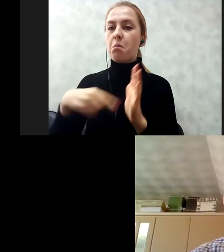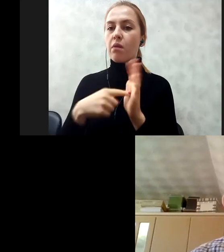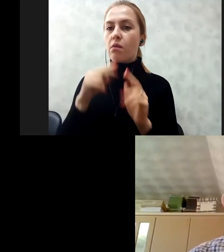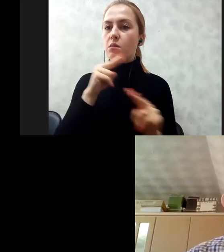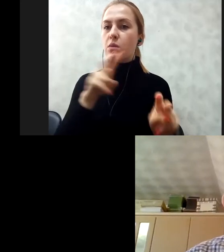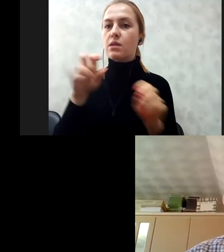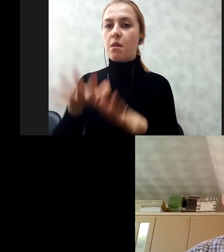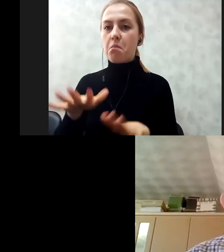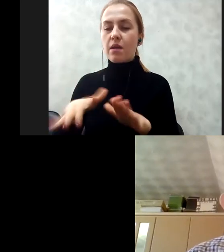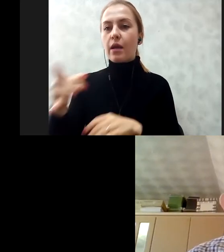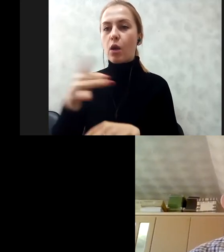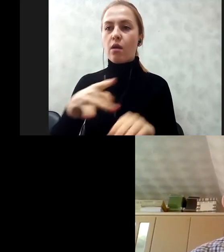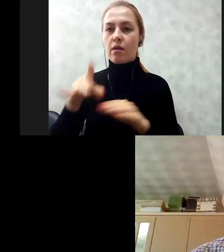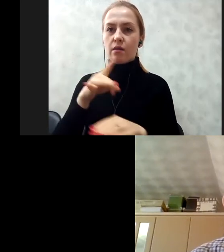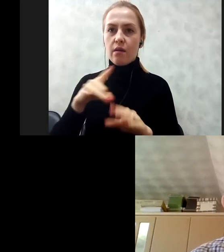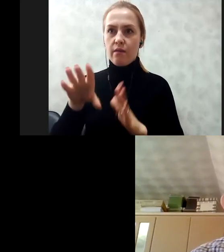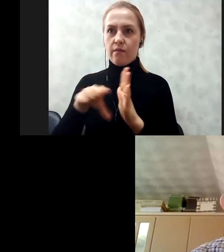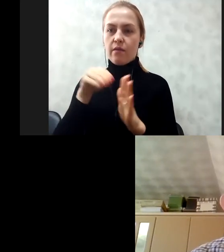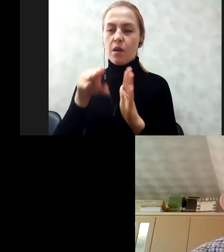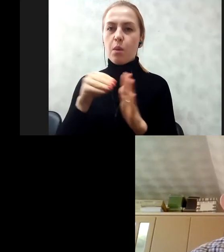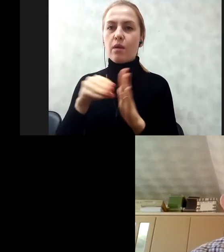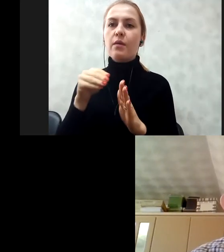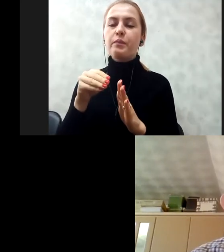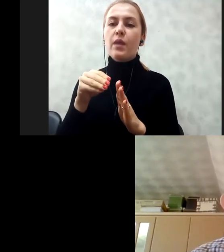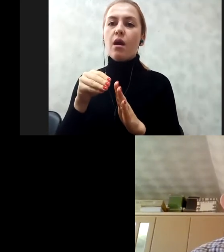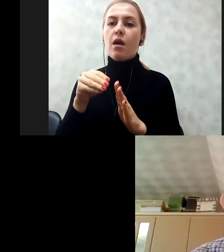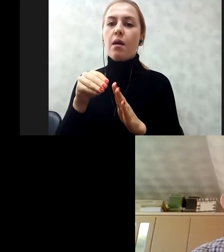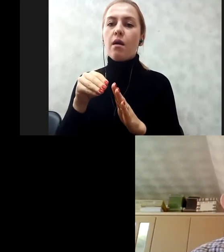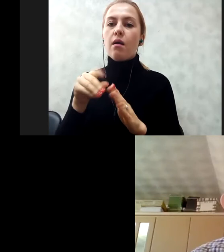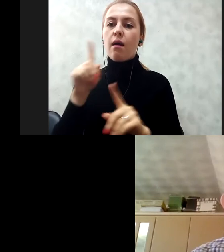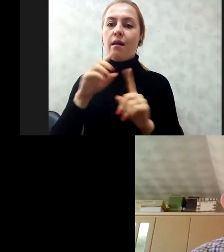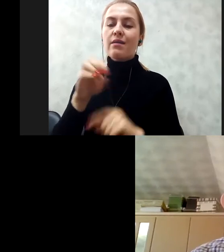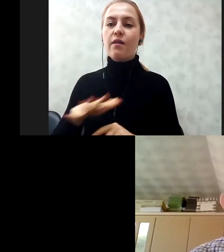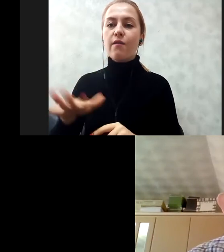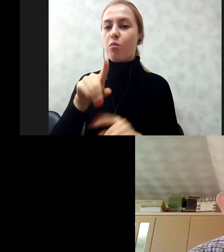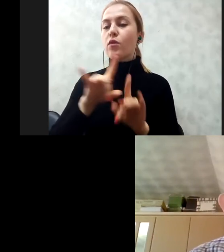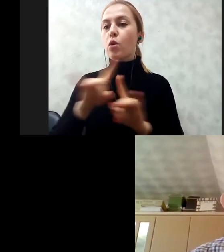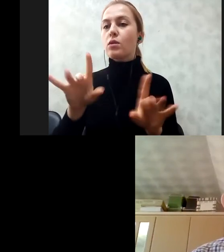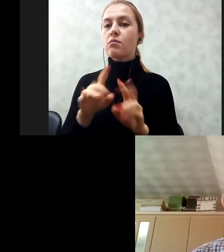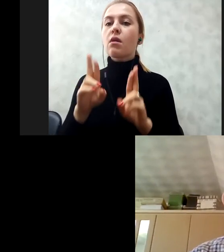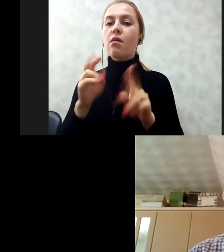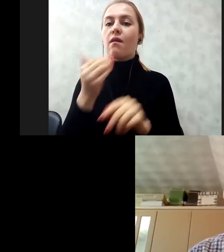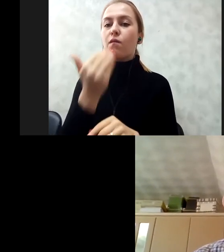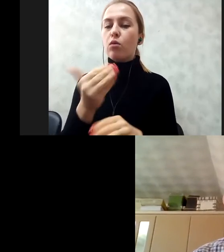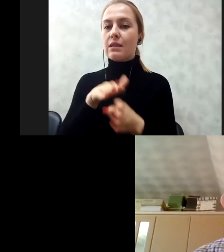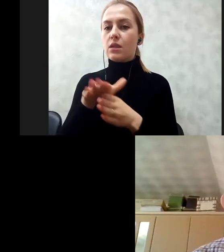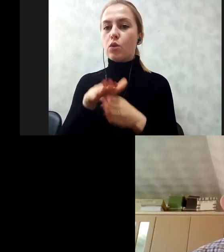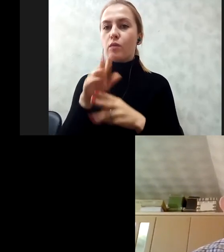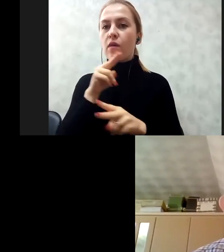election observation effort of the Congress of Local and Regional Authorities of the Council of Europe. Please, the floor is yours,